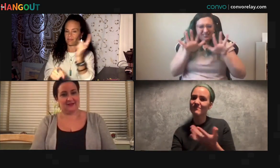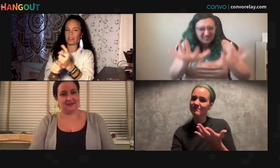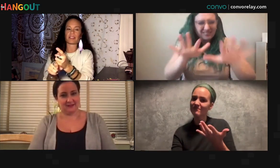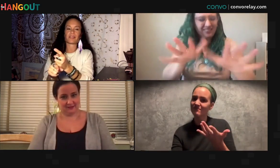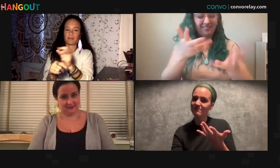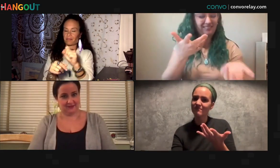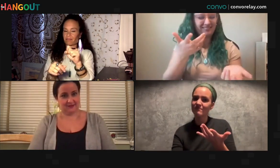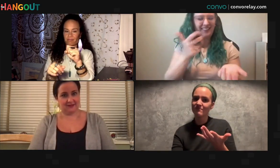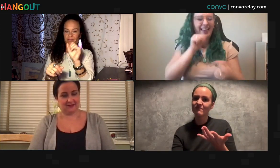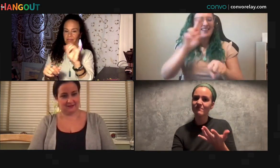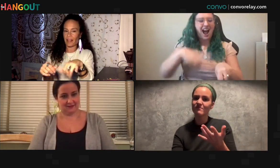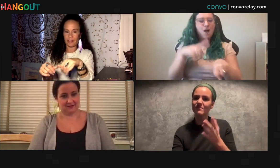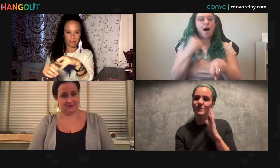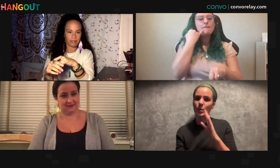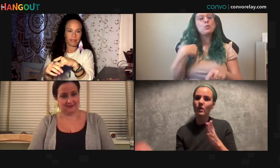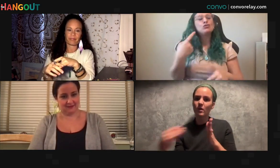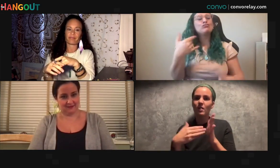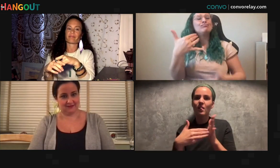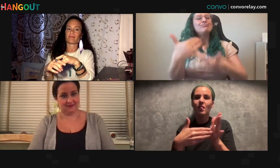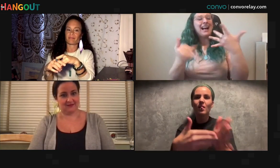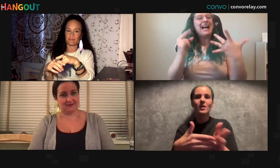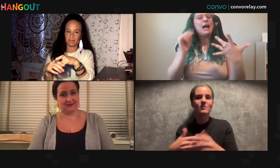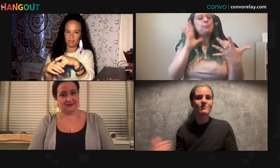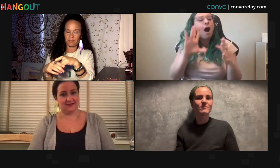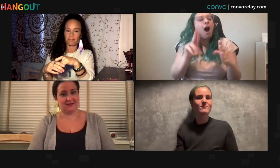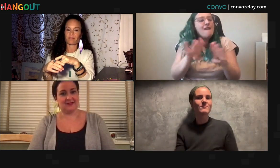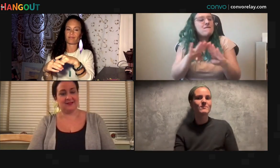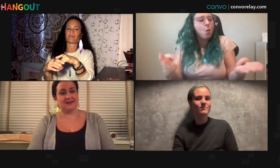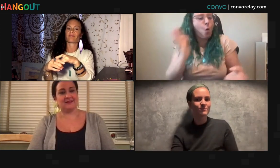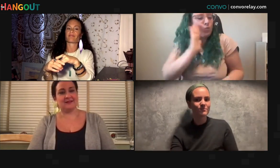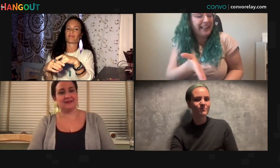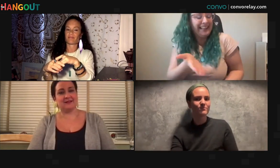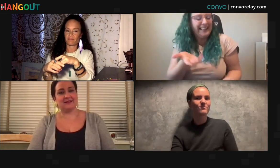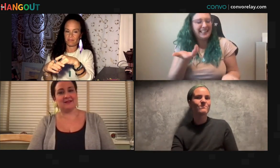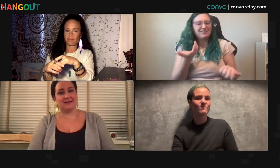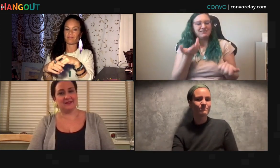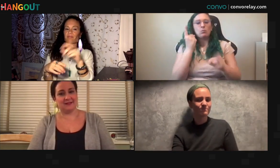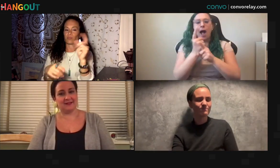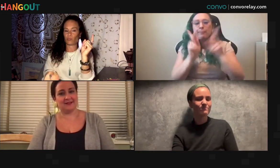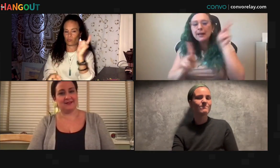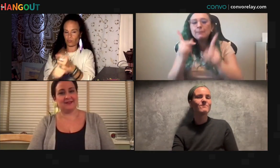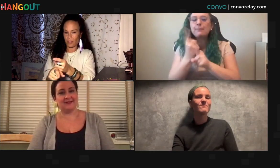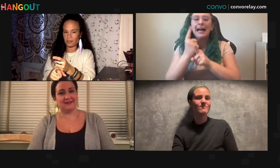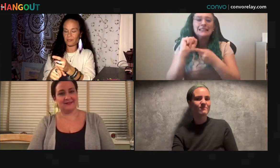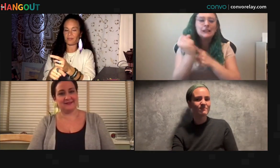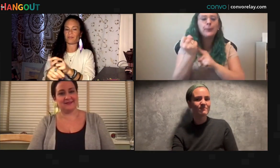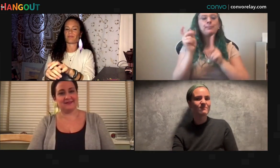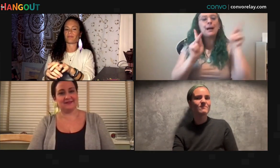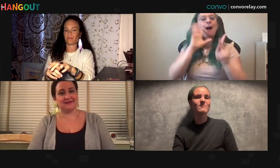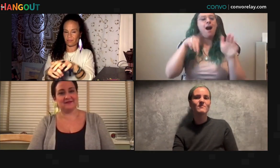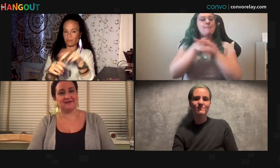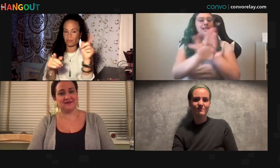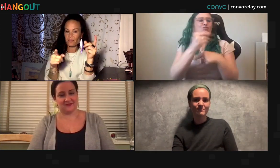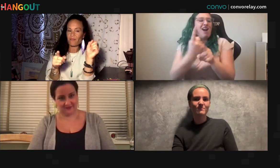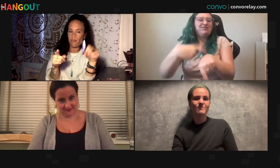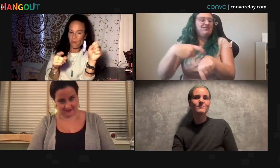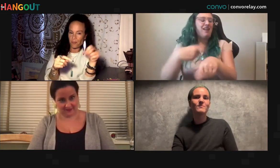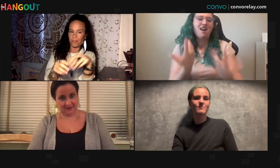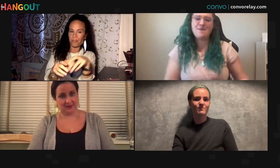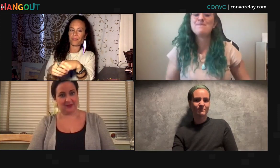the flow. Don't force it. Because if you Exactly. force it, it's not natural. If you just go with the flow, it will unfold